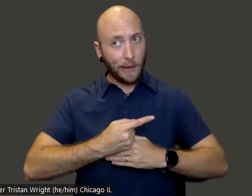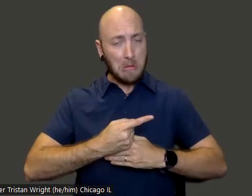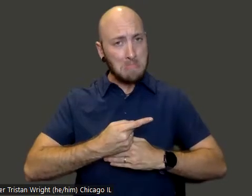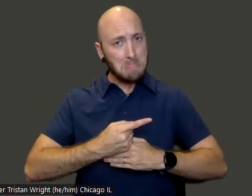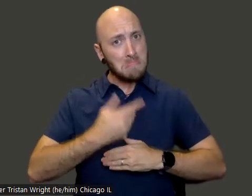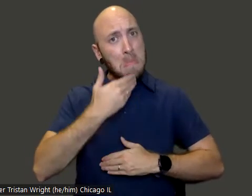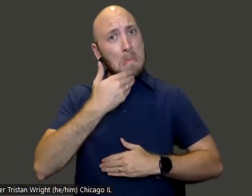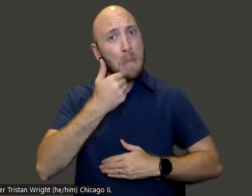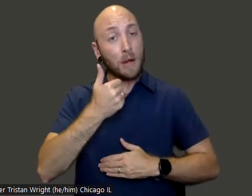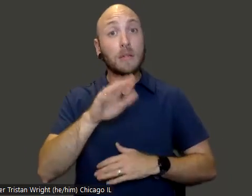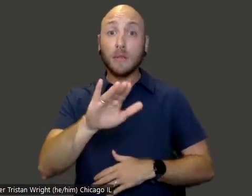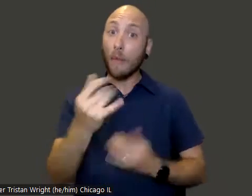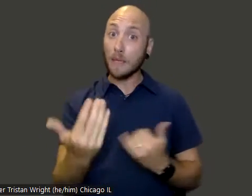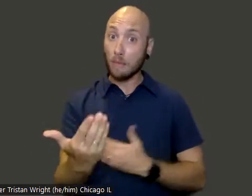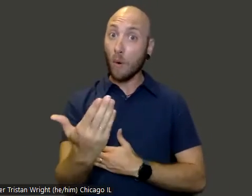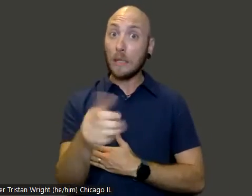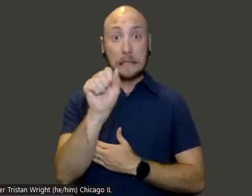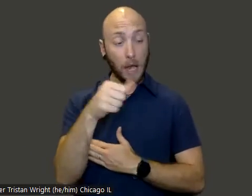This morning I did it. And